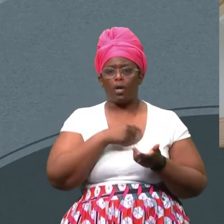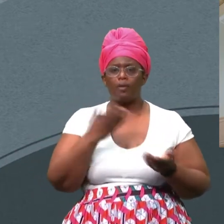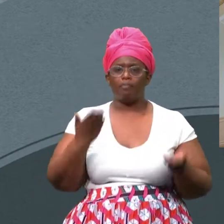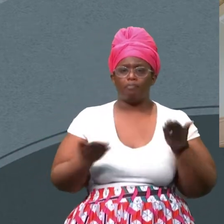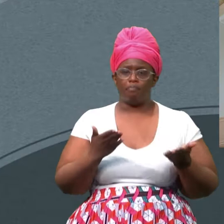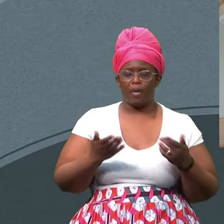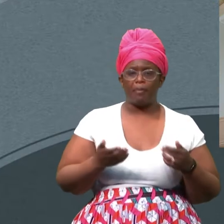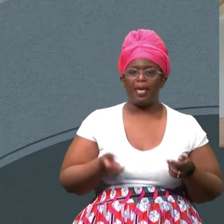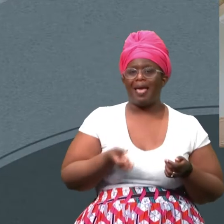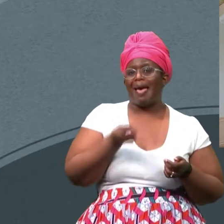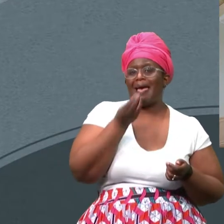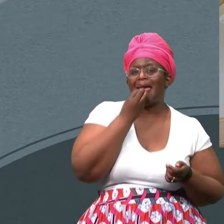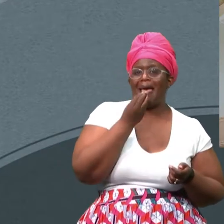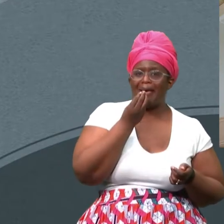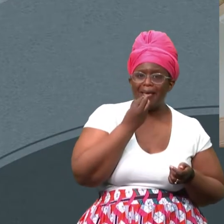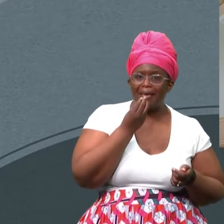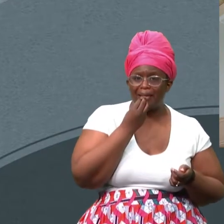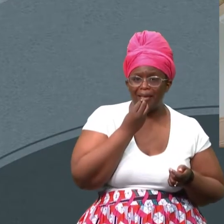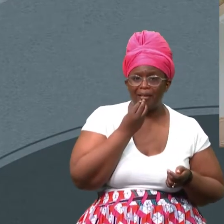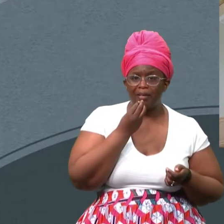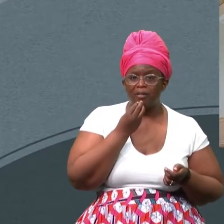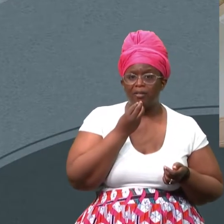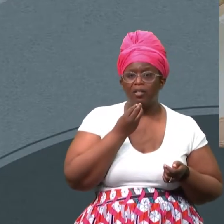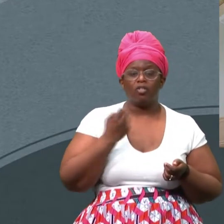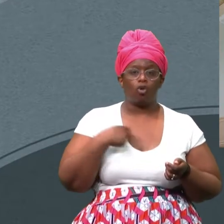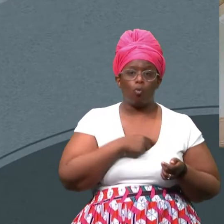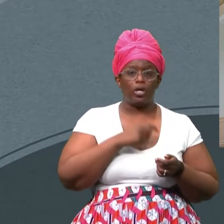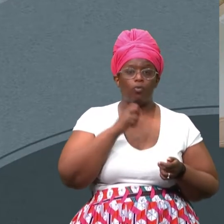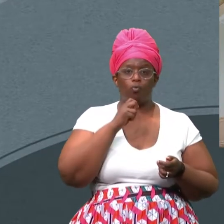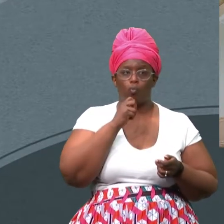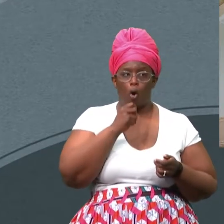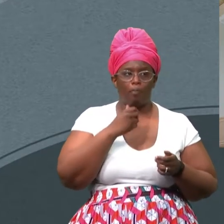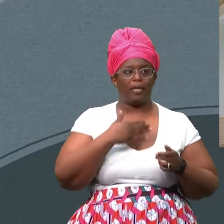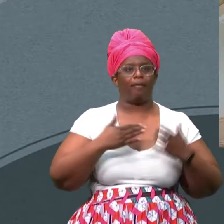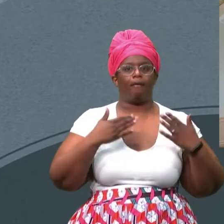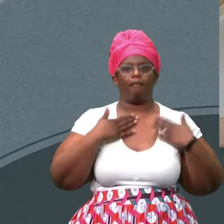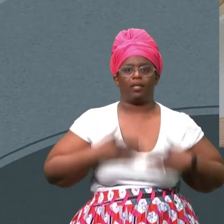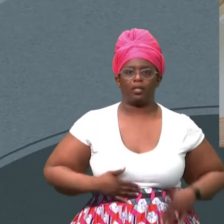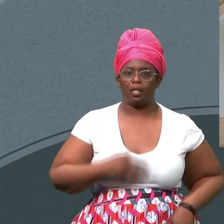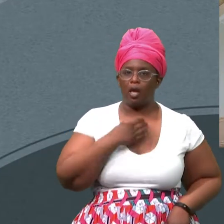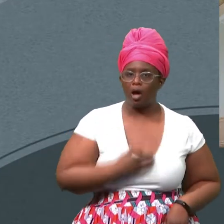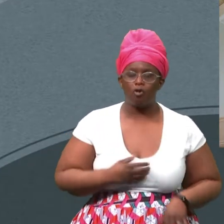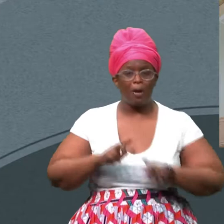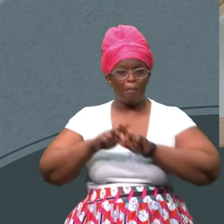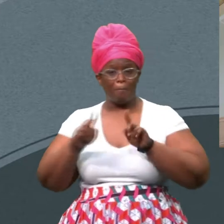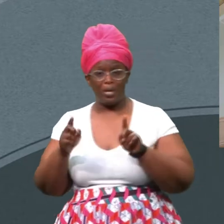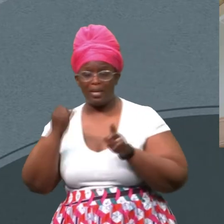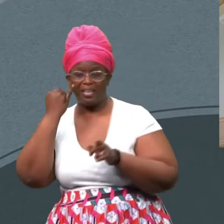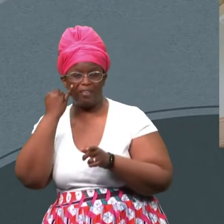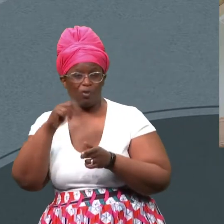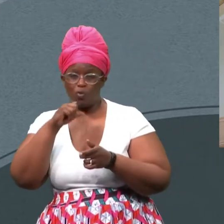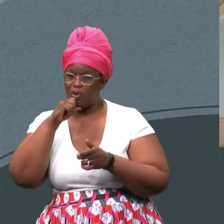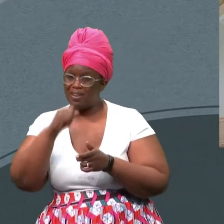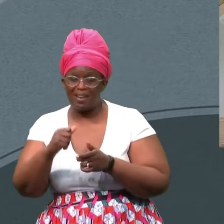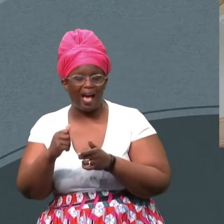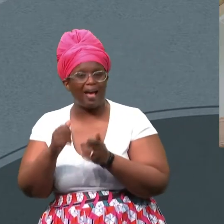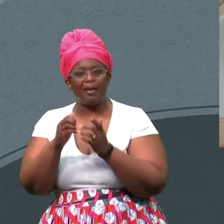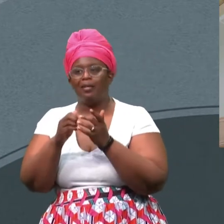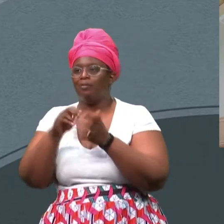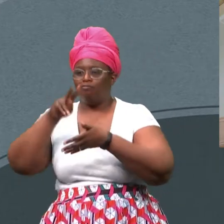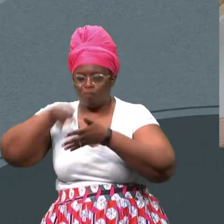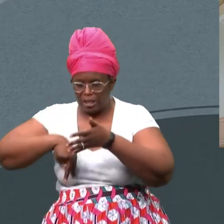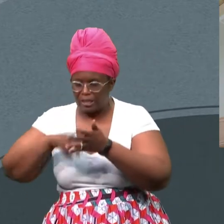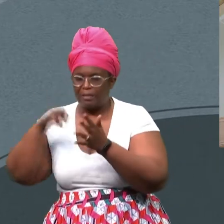meal in us so that we don't have to worry about being distracted physically. But if you don't have the word in you, then you're being distracted